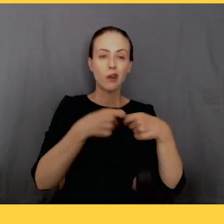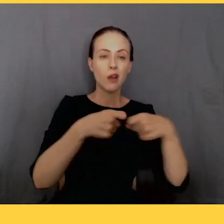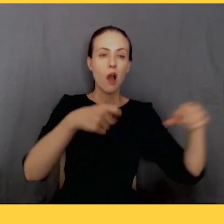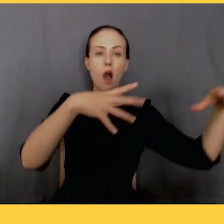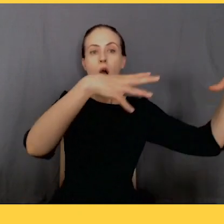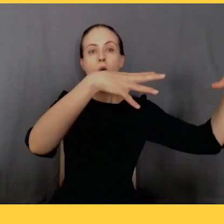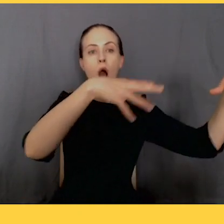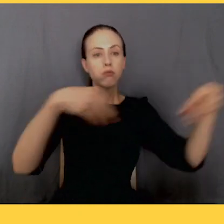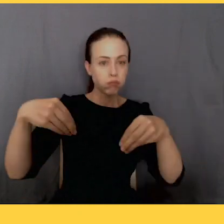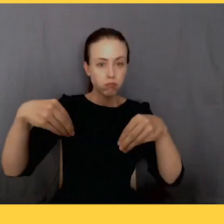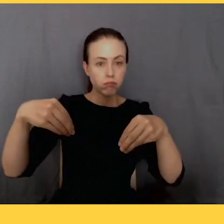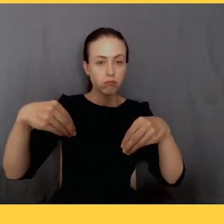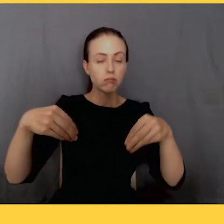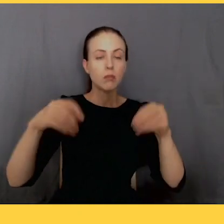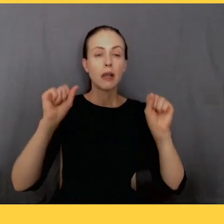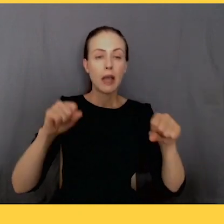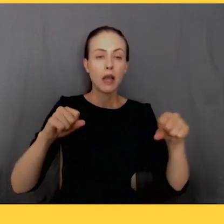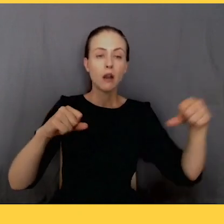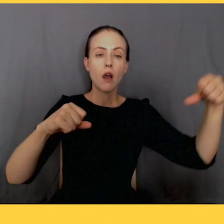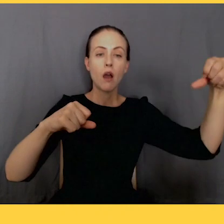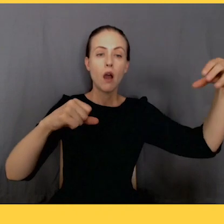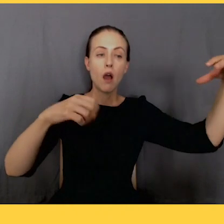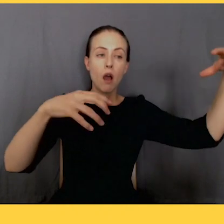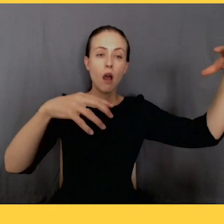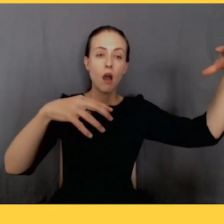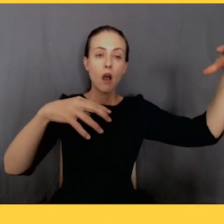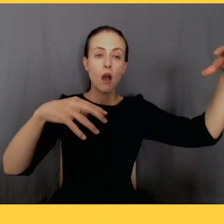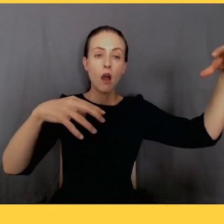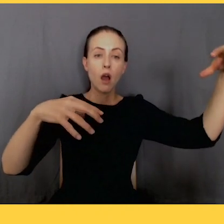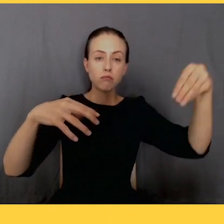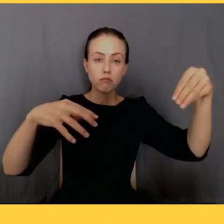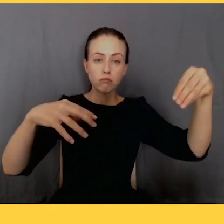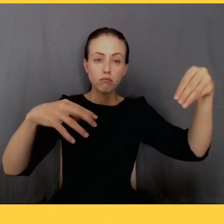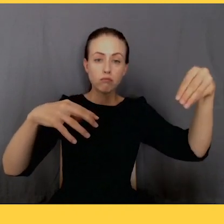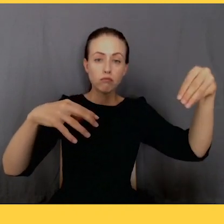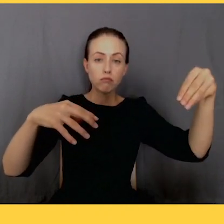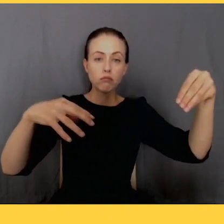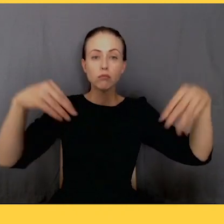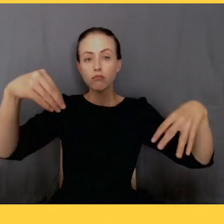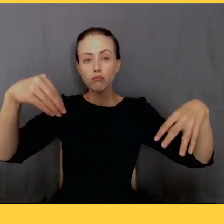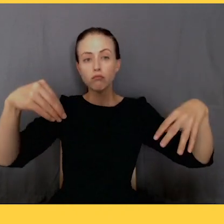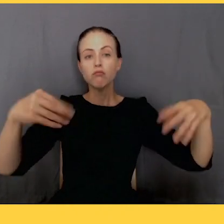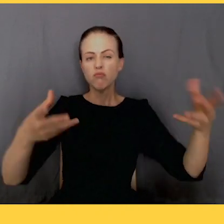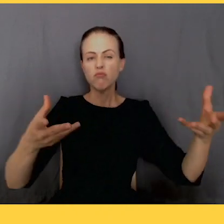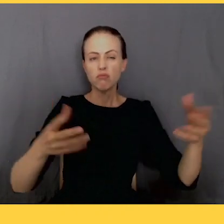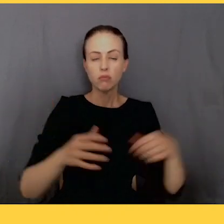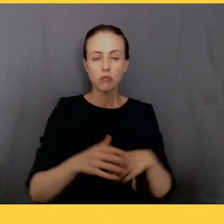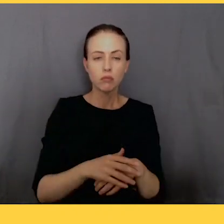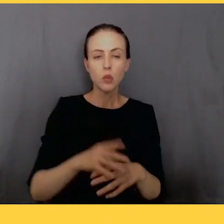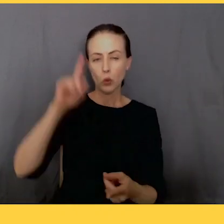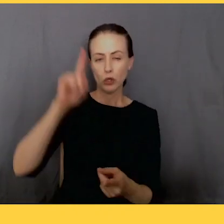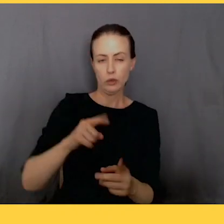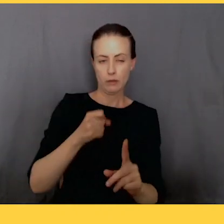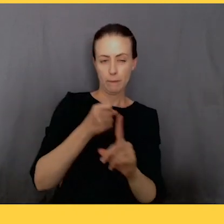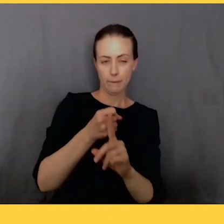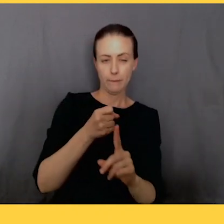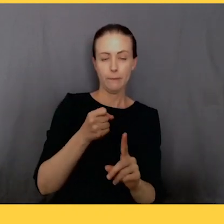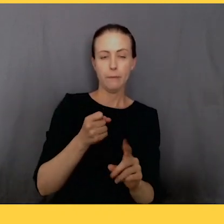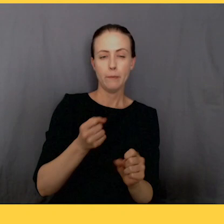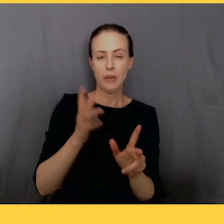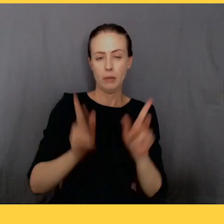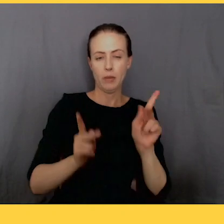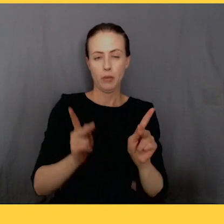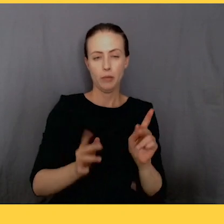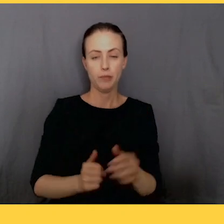one way through system hardening, we will improve or reduce the PSPS impact. The other thing that